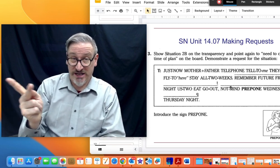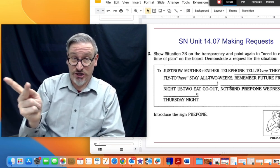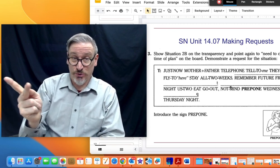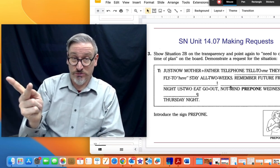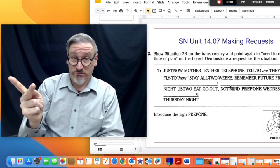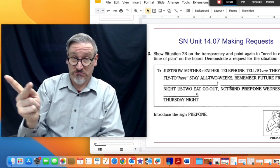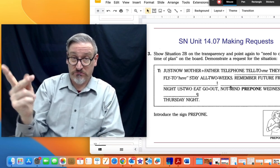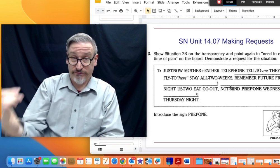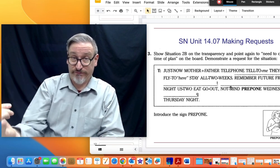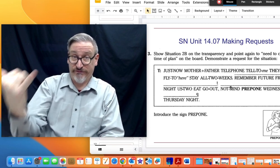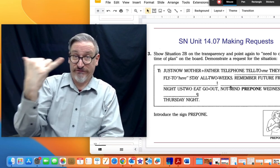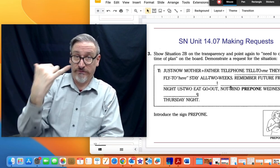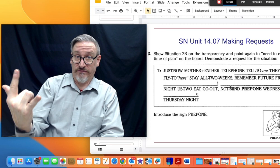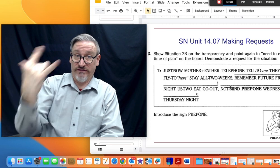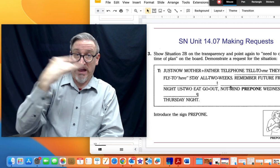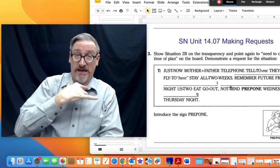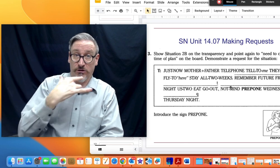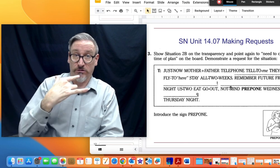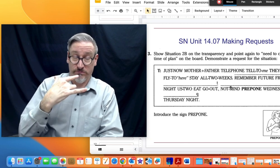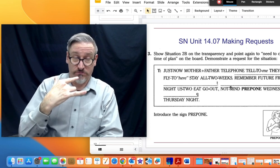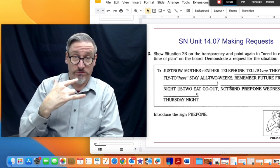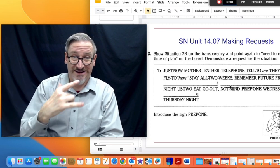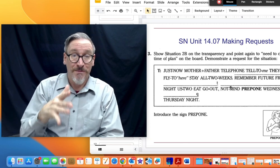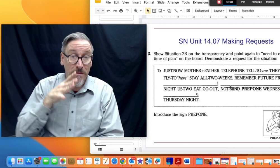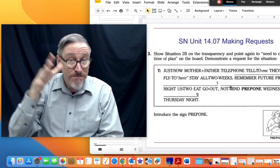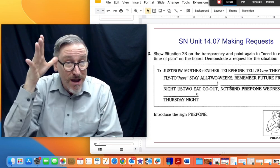Day two, flying here.